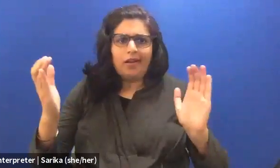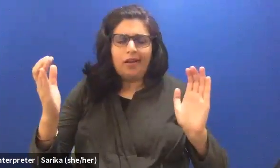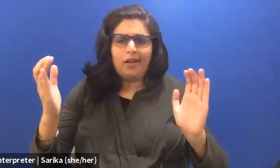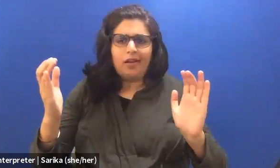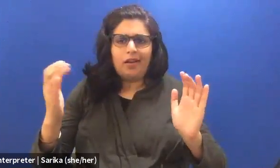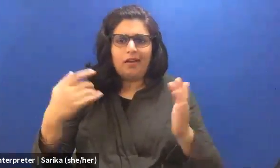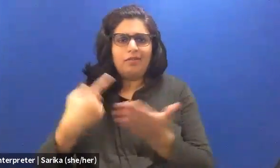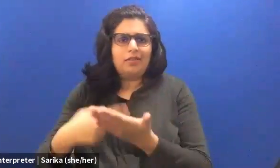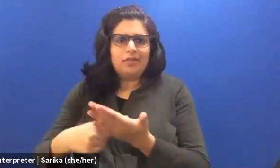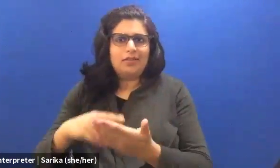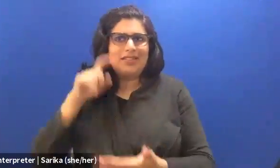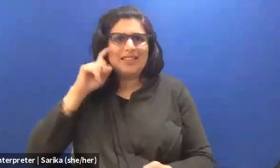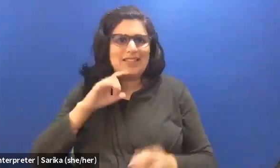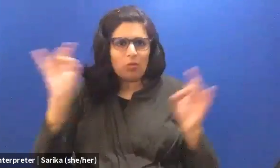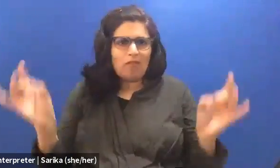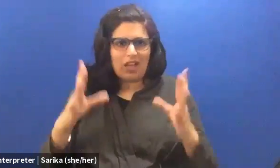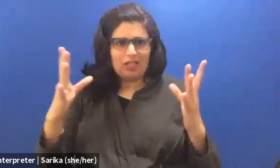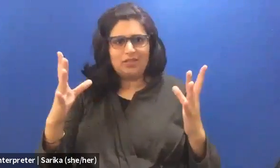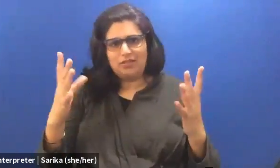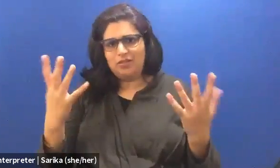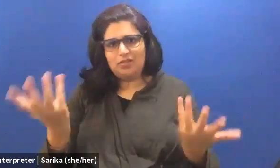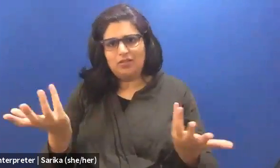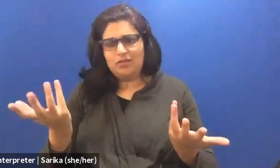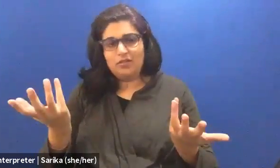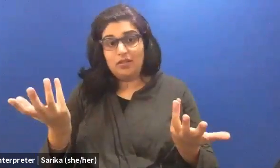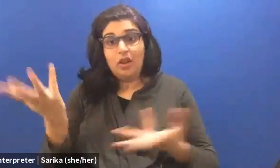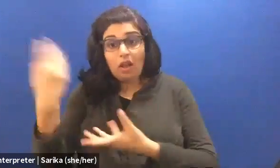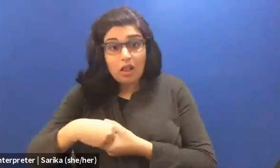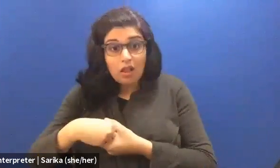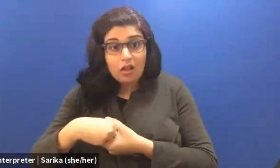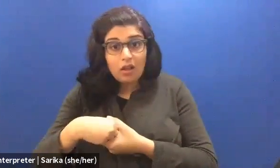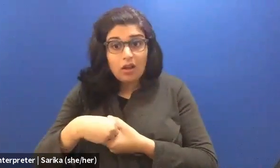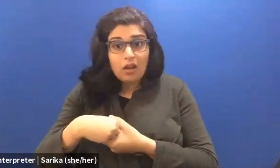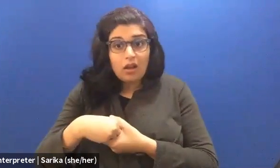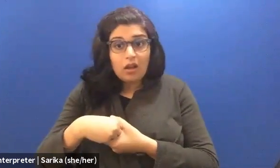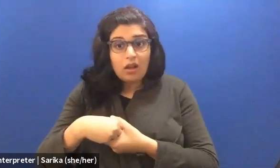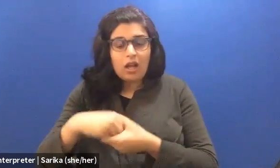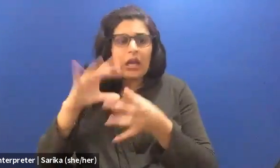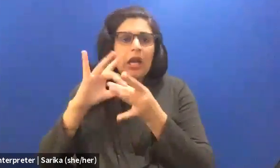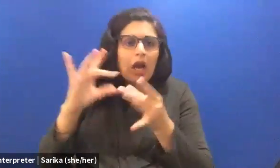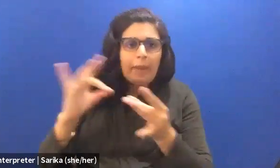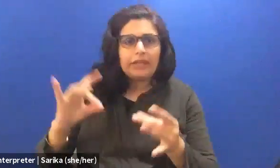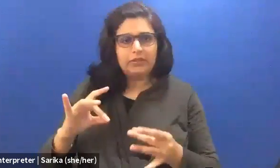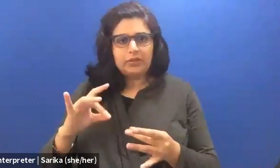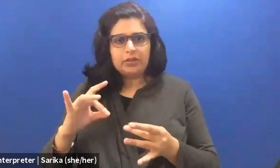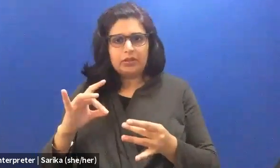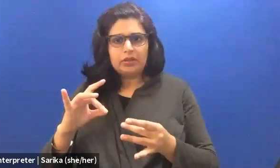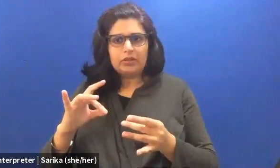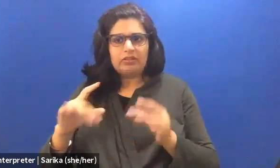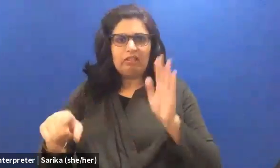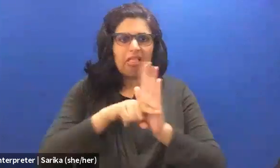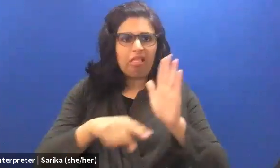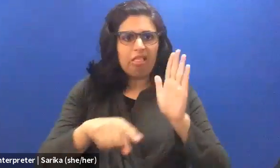talk about sexual violence, which includes comments and